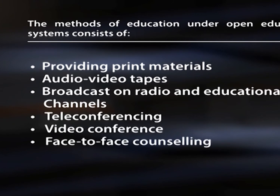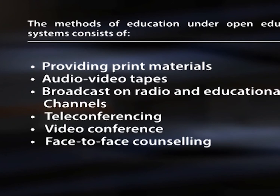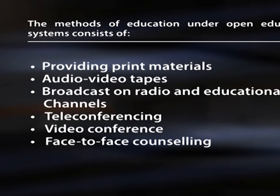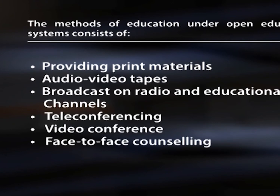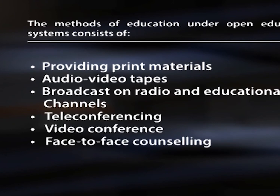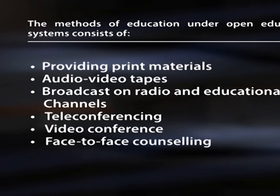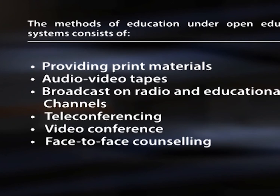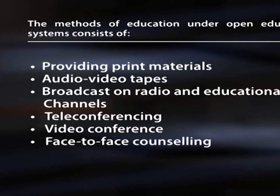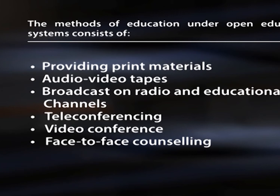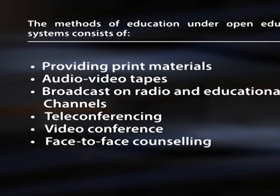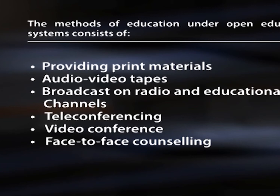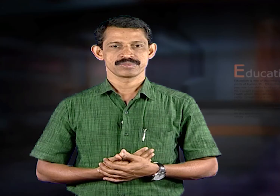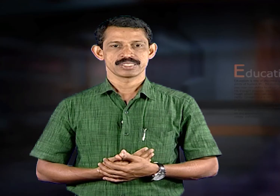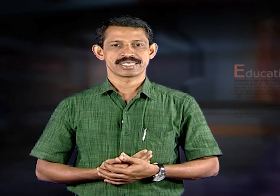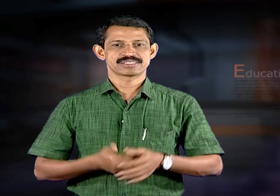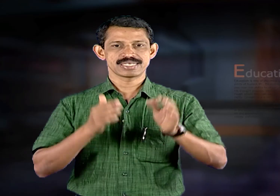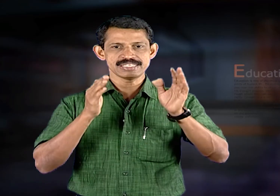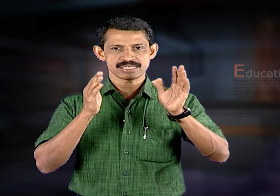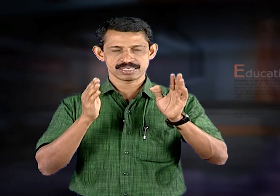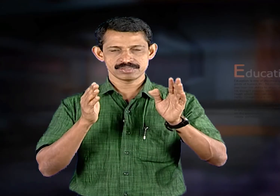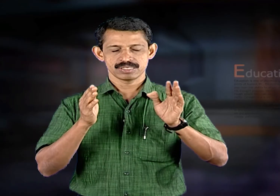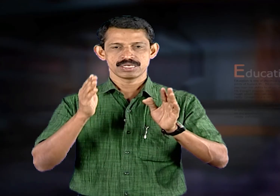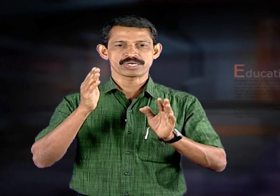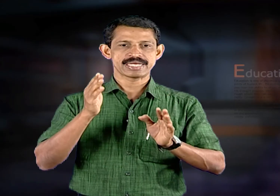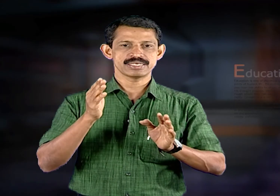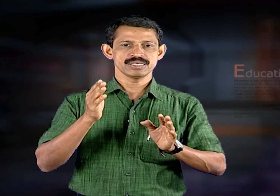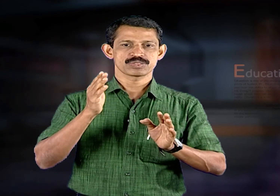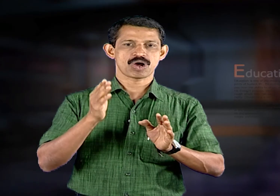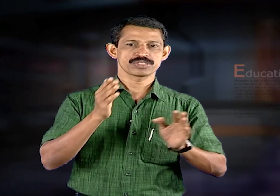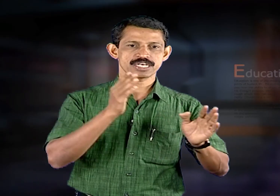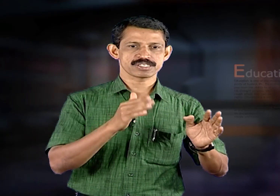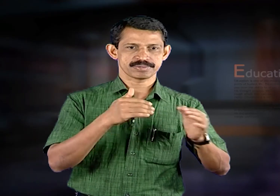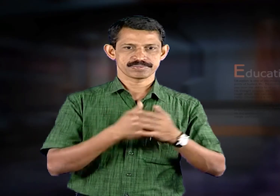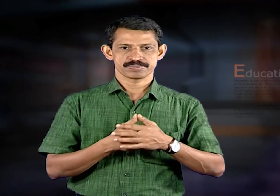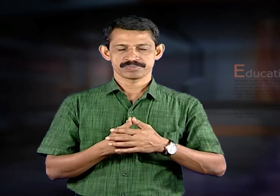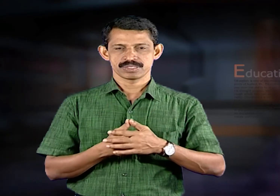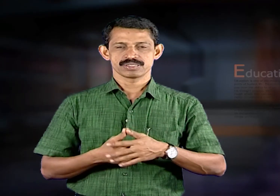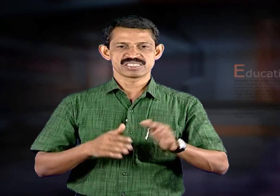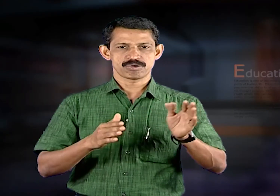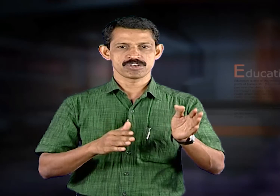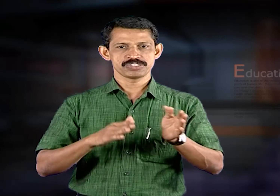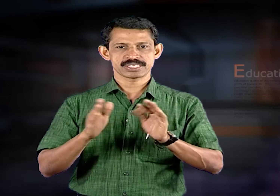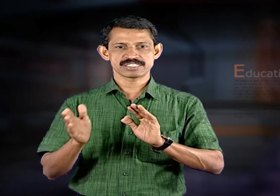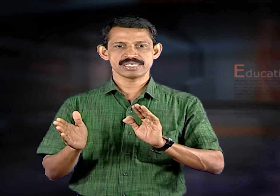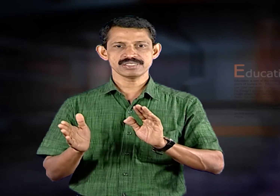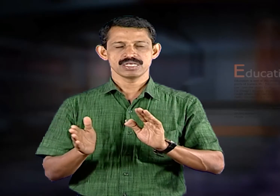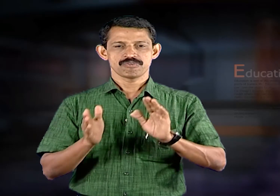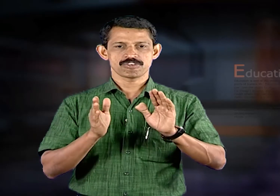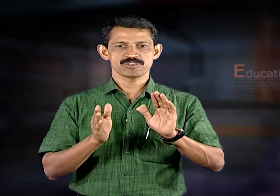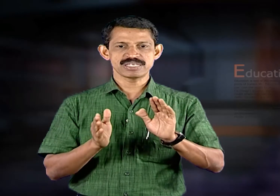to face counseling. Its study centers located throughout the country. This mode of education is one of the best